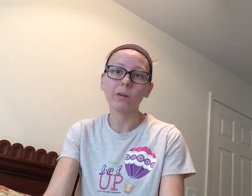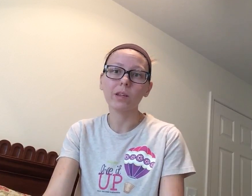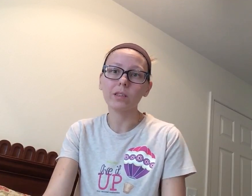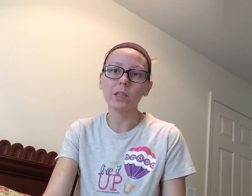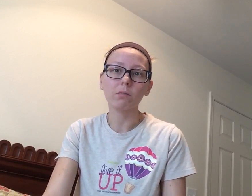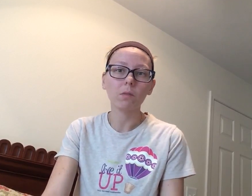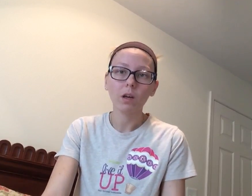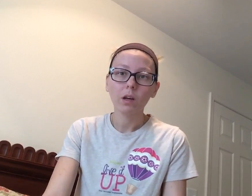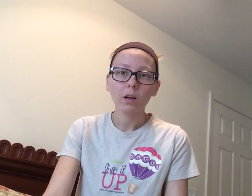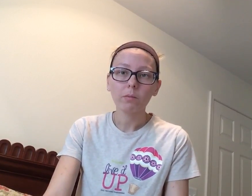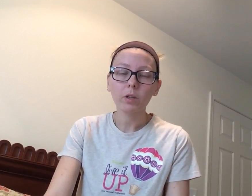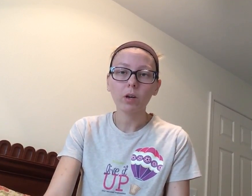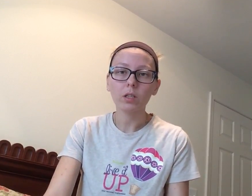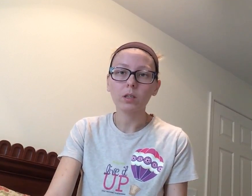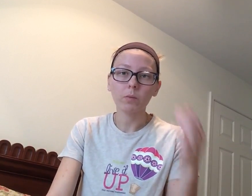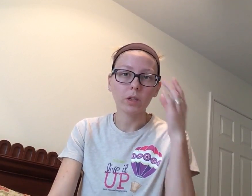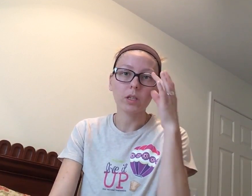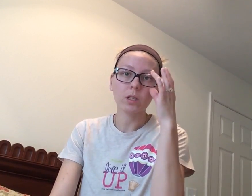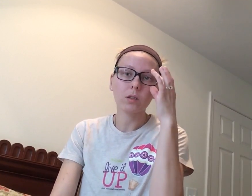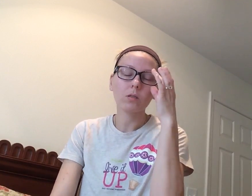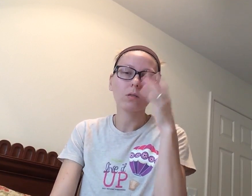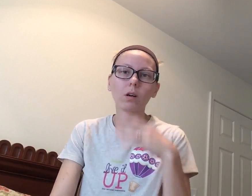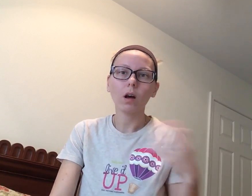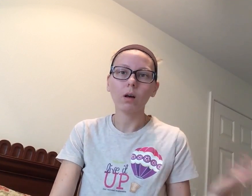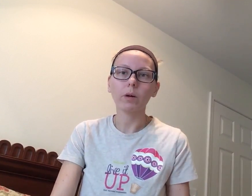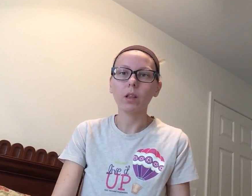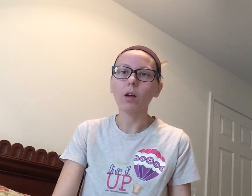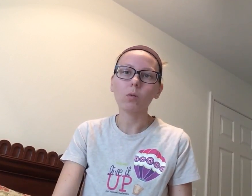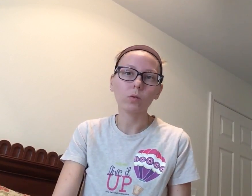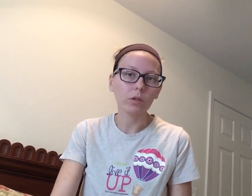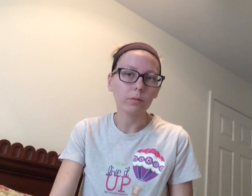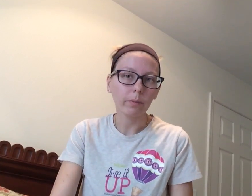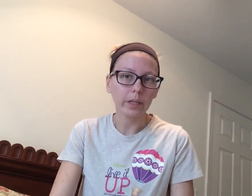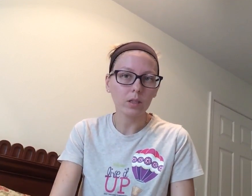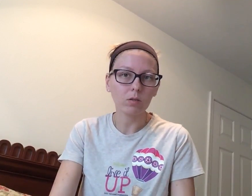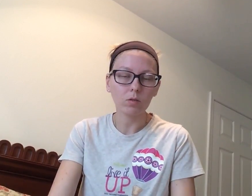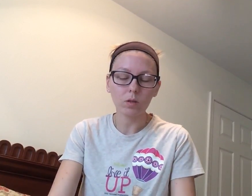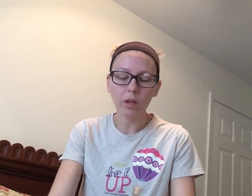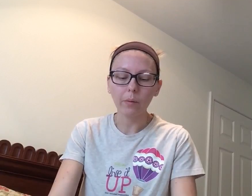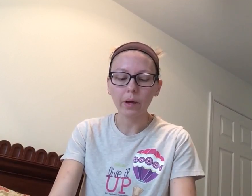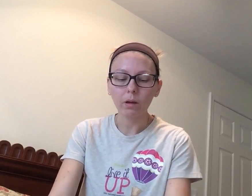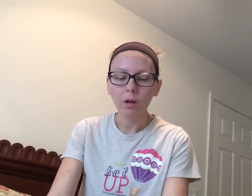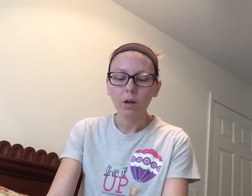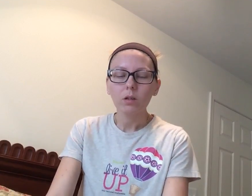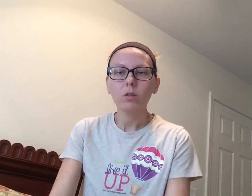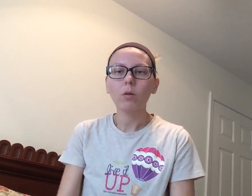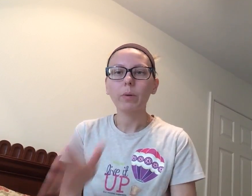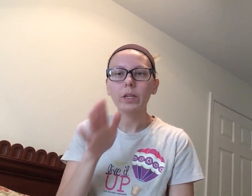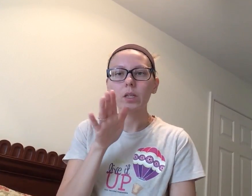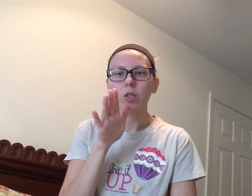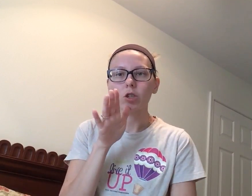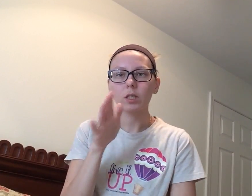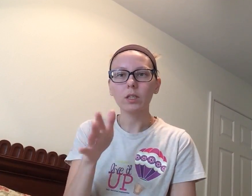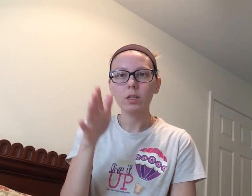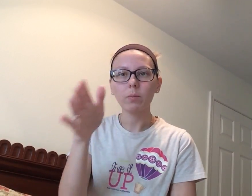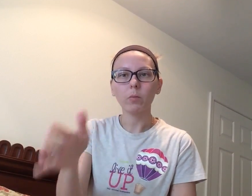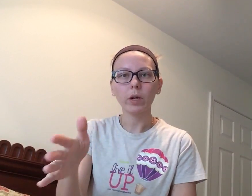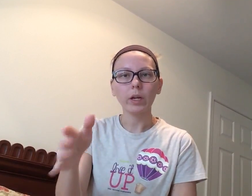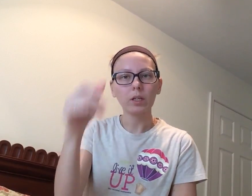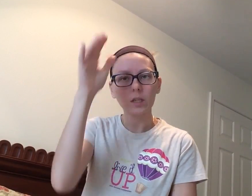unless I come across someone that's a lot older, might still use it that way. So, but it just tends to be 1 hand